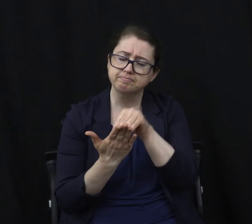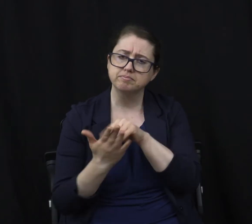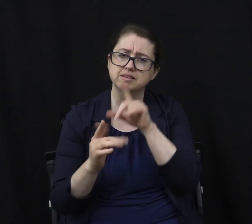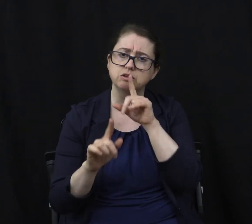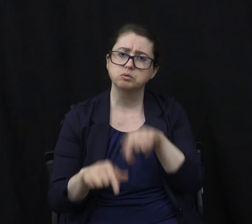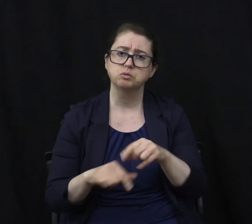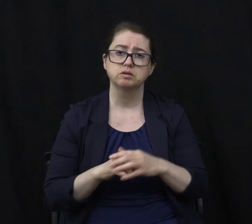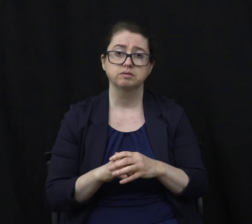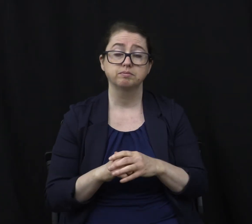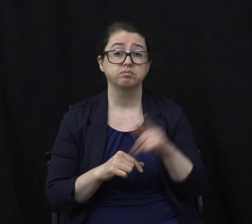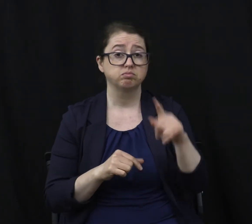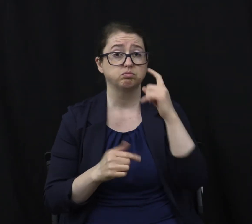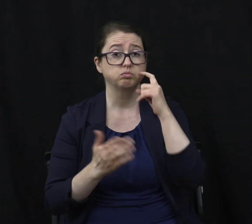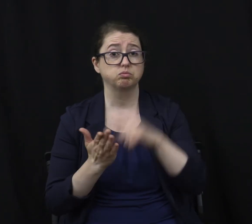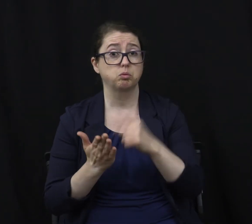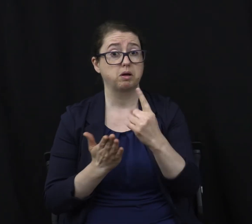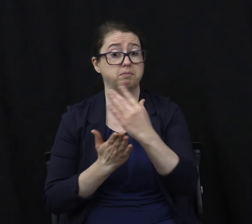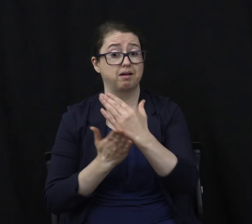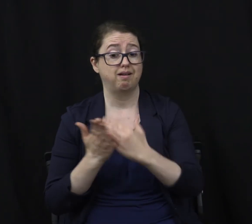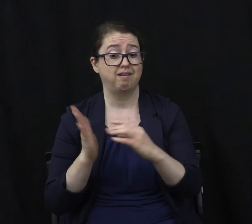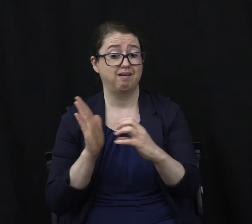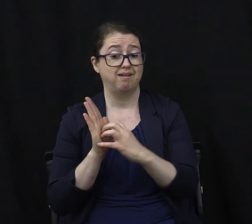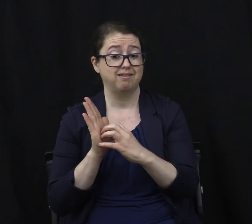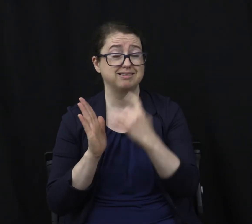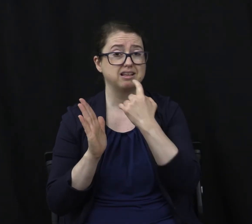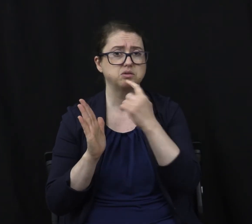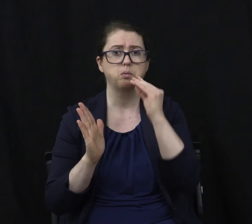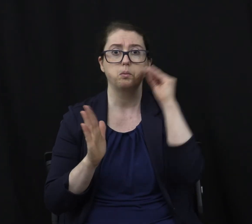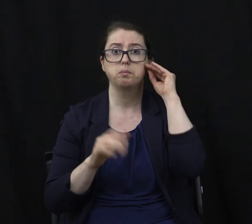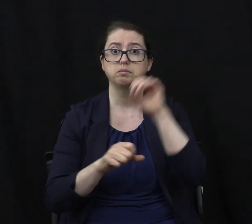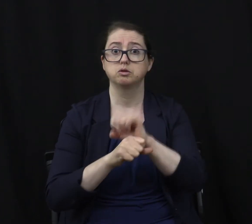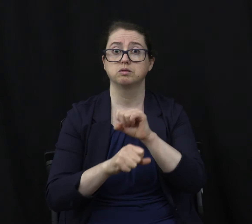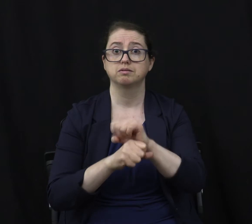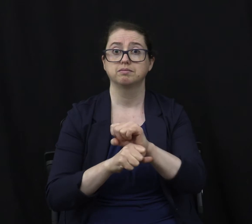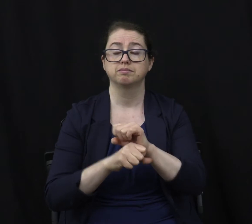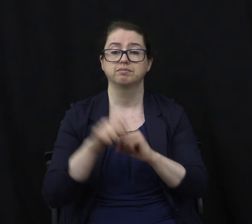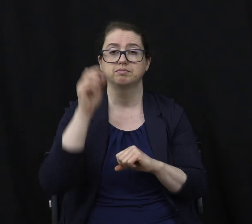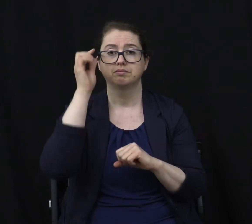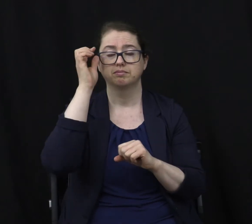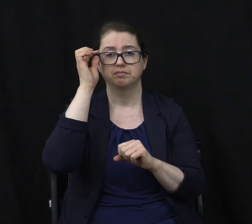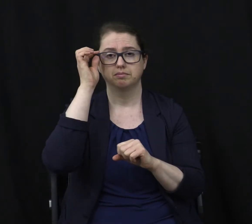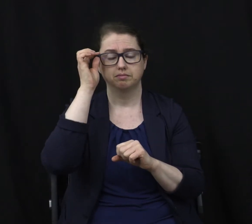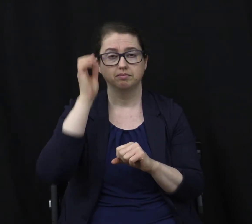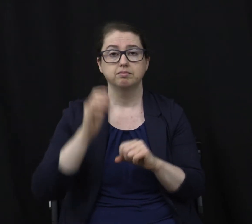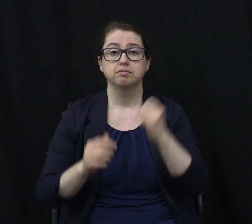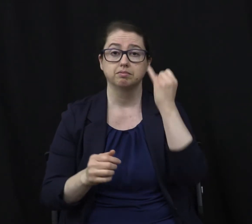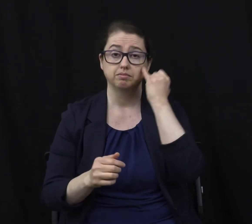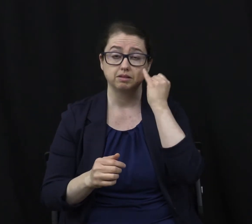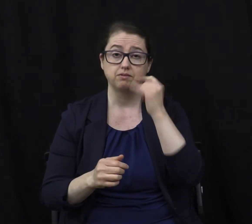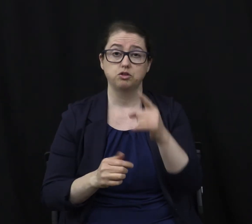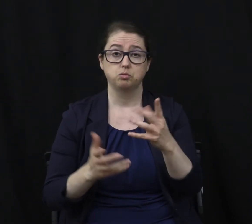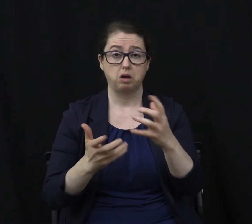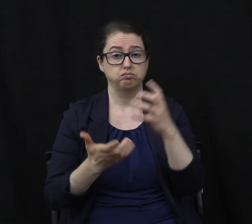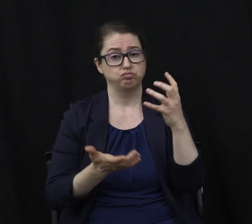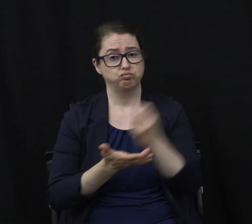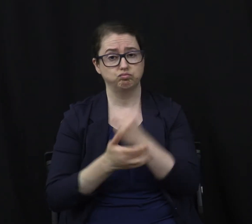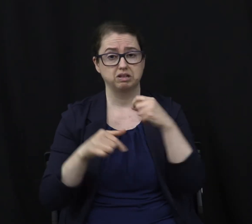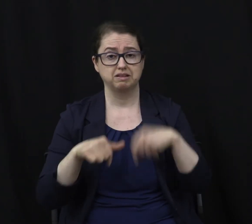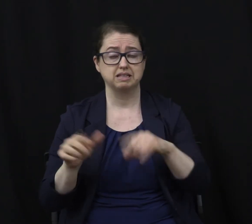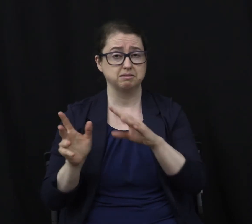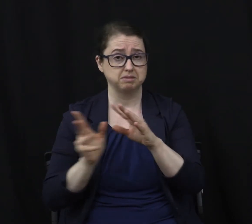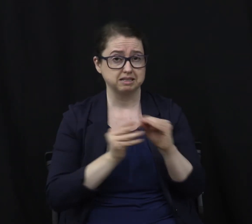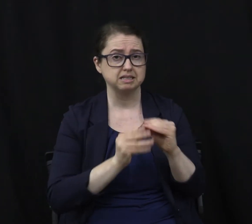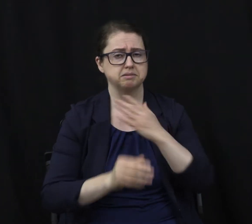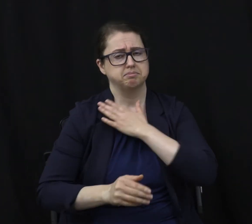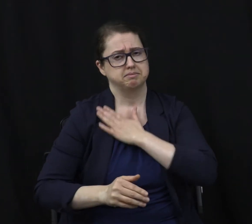titled Homework. If you want to gain the most out of this seminar, then please be sure to do